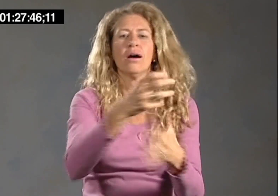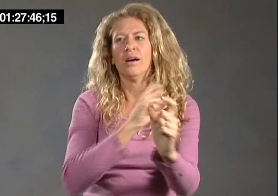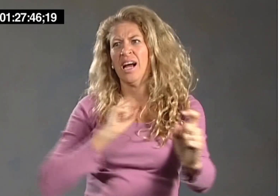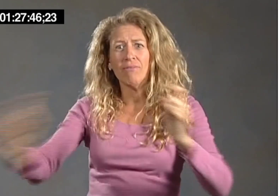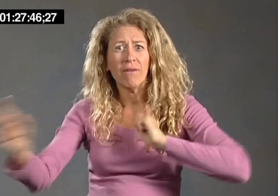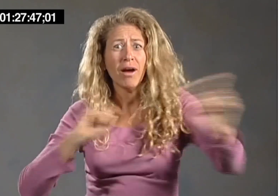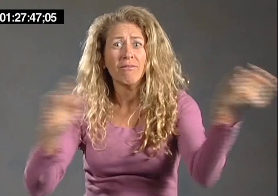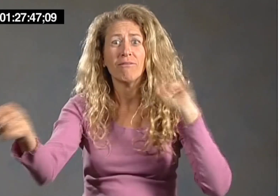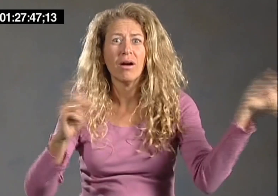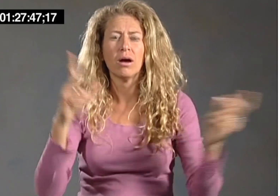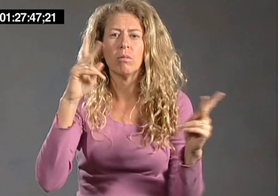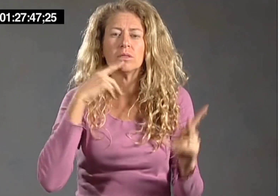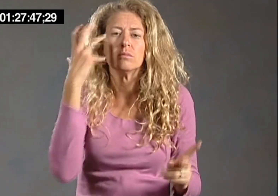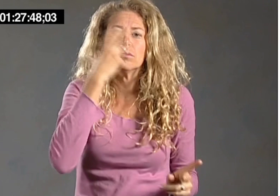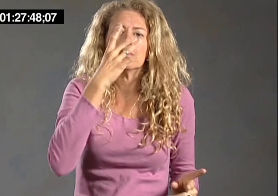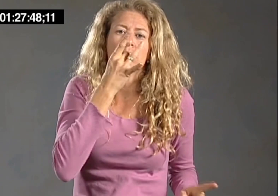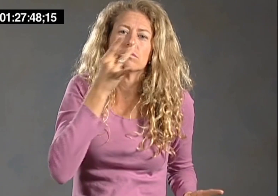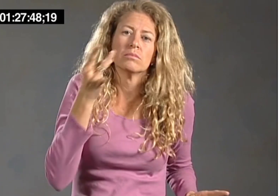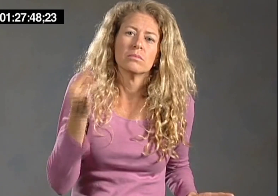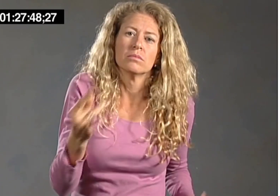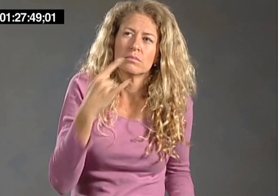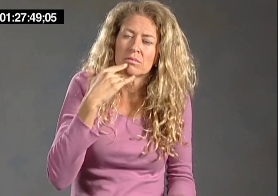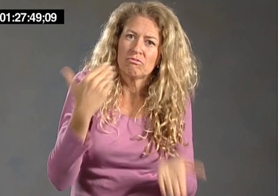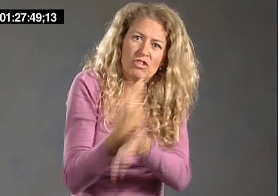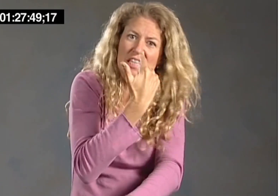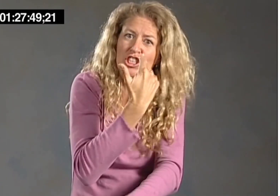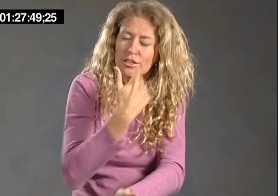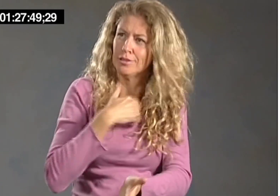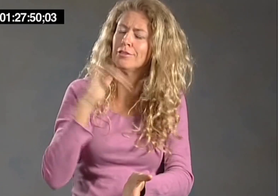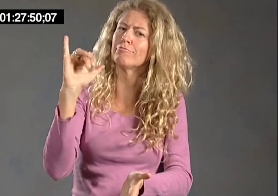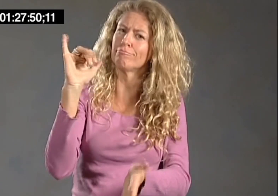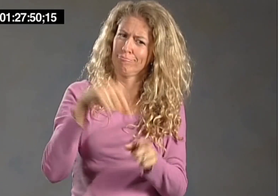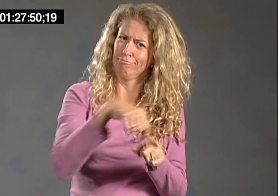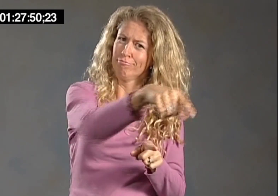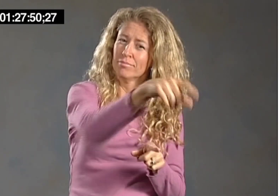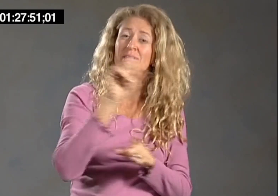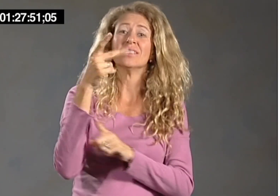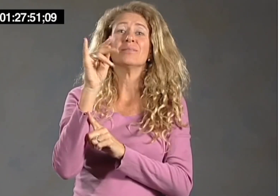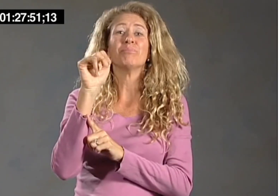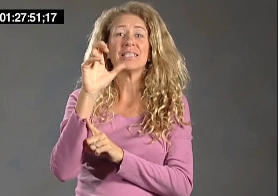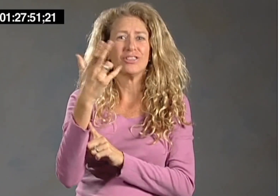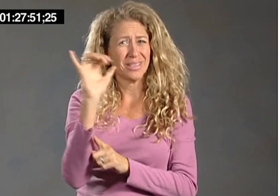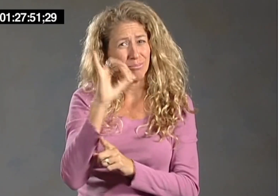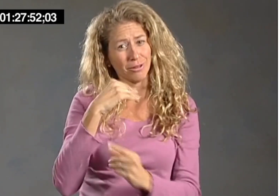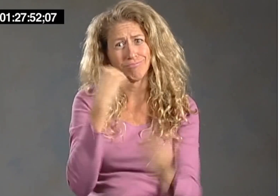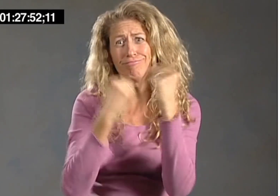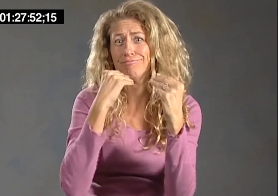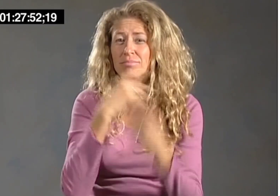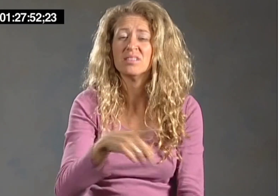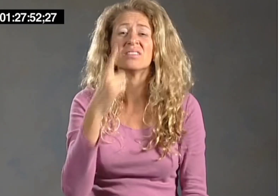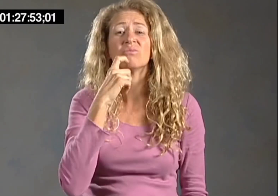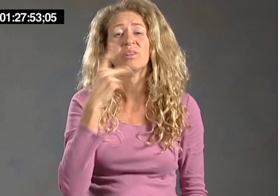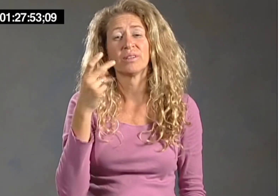over my plants. I was digging through the plants when I realized those bugs were not good for my